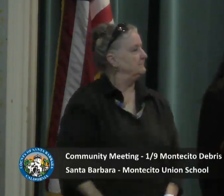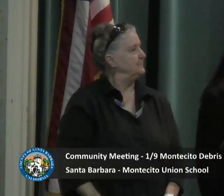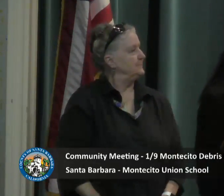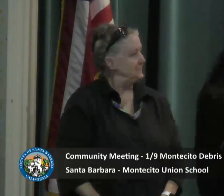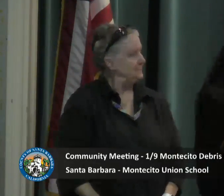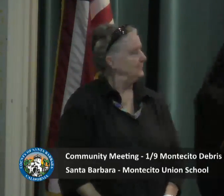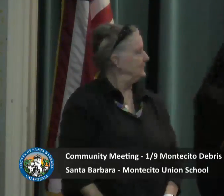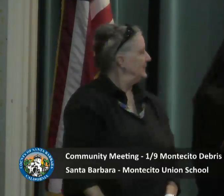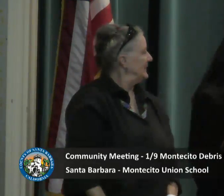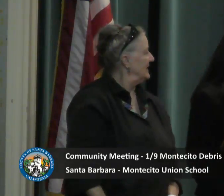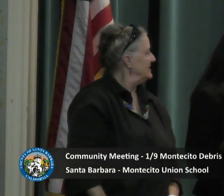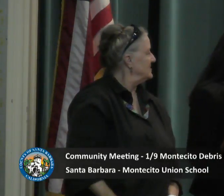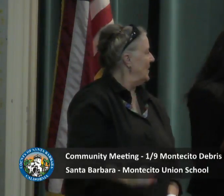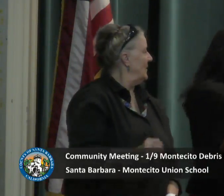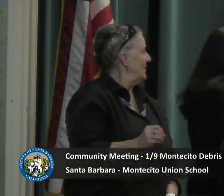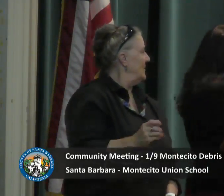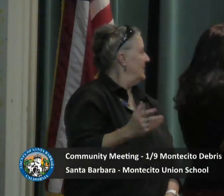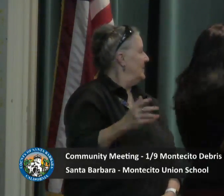So